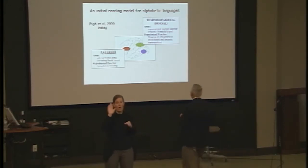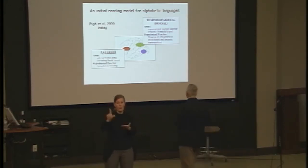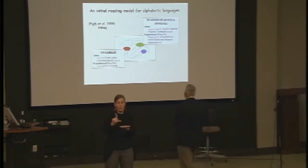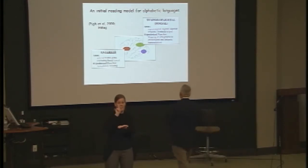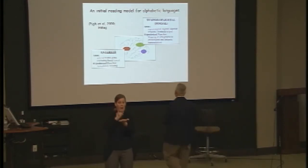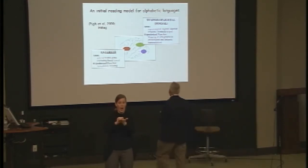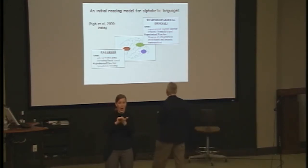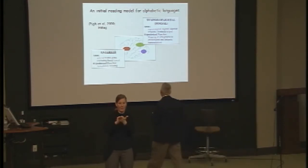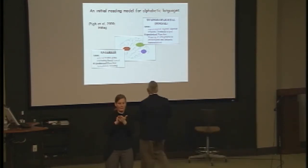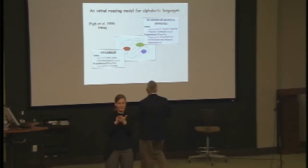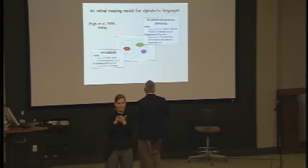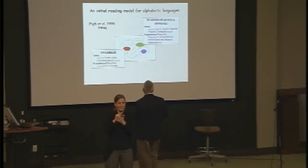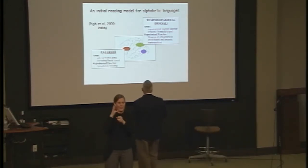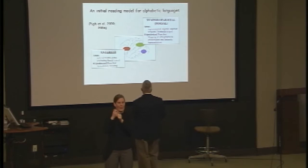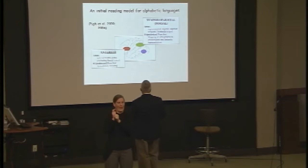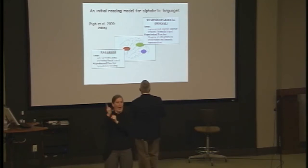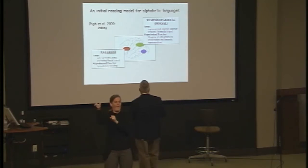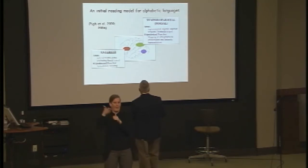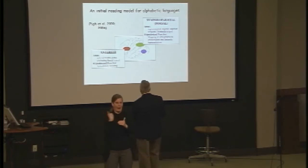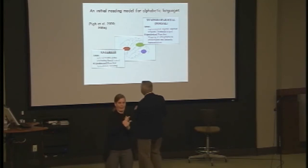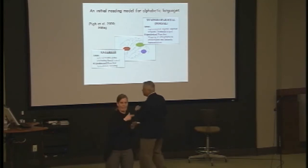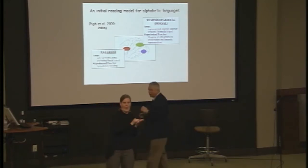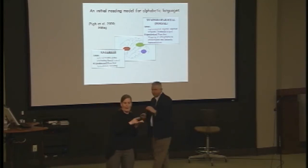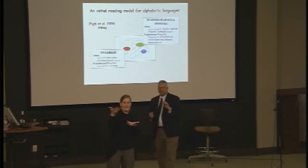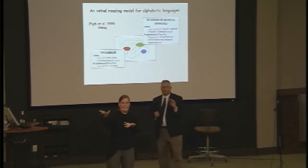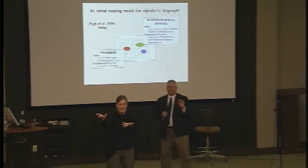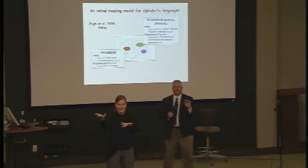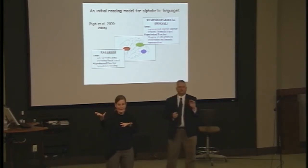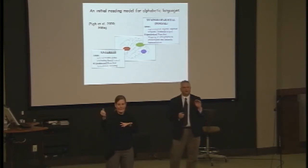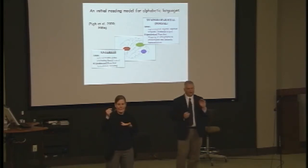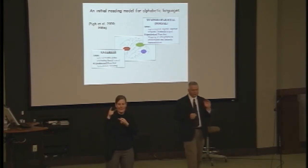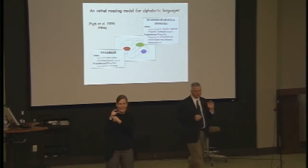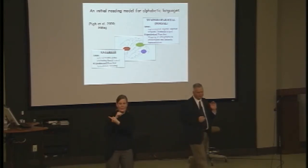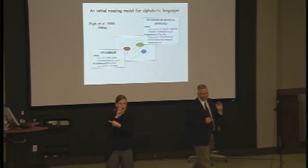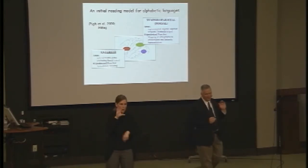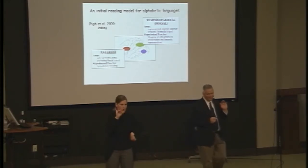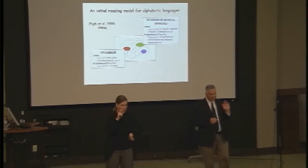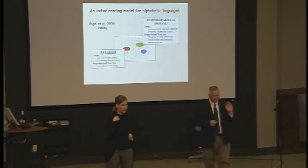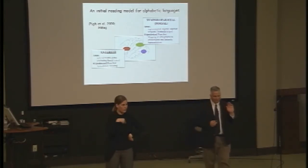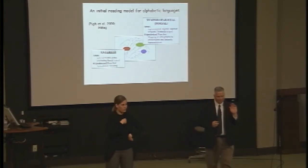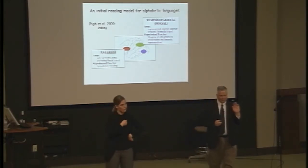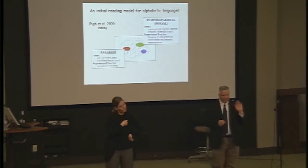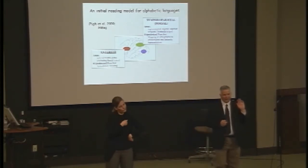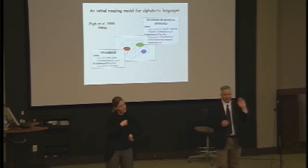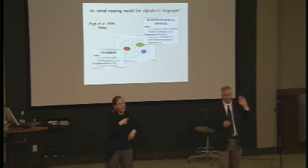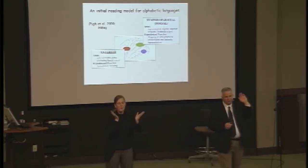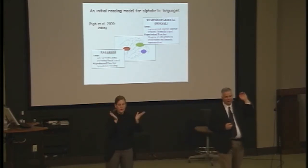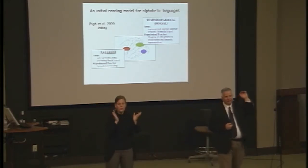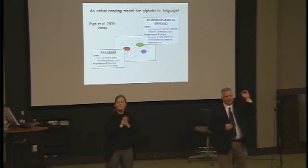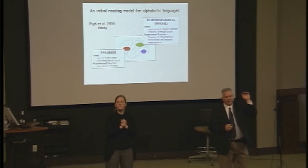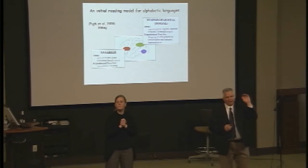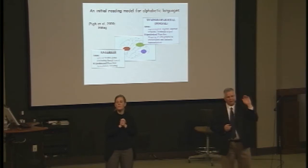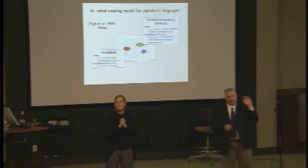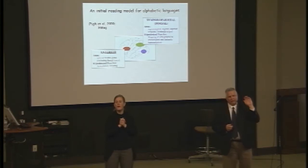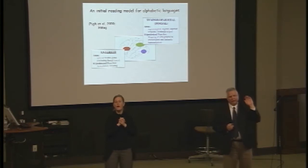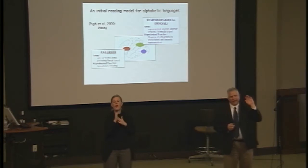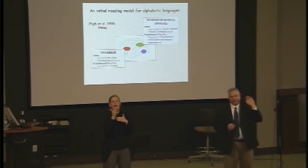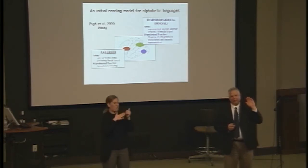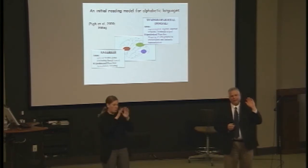that, I'm not complaining. But with regard to learning to read, we